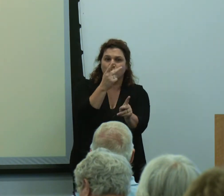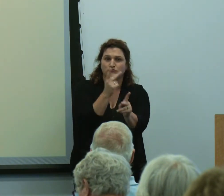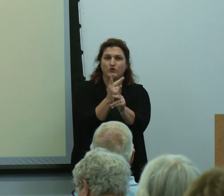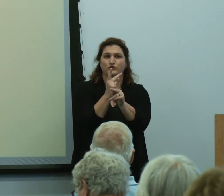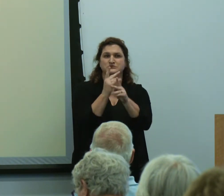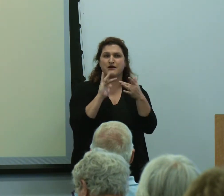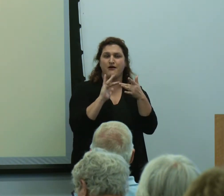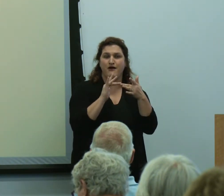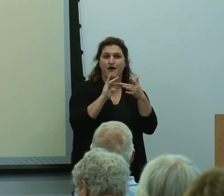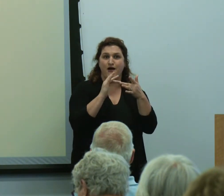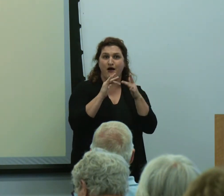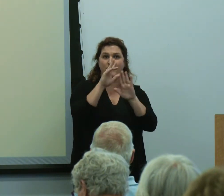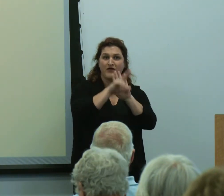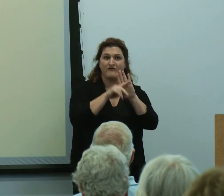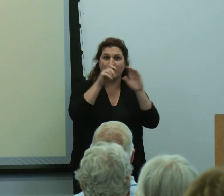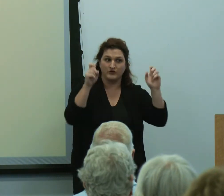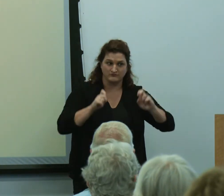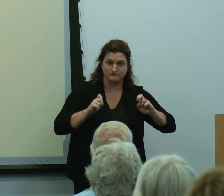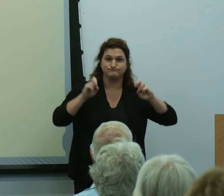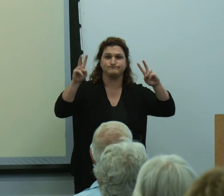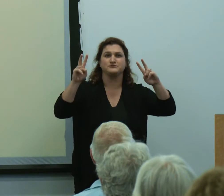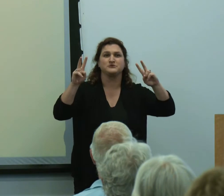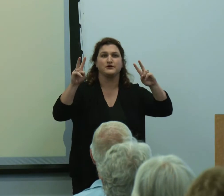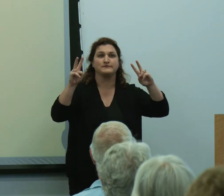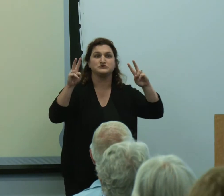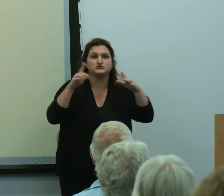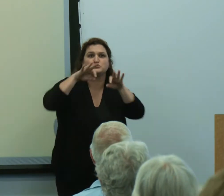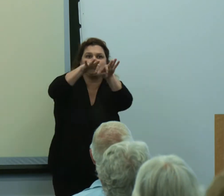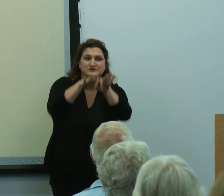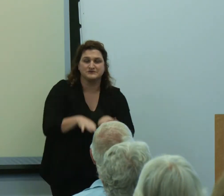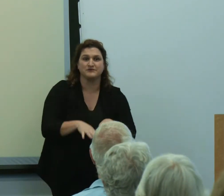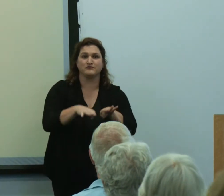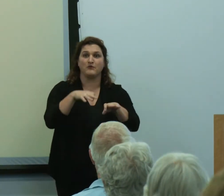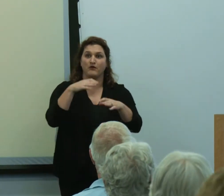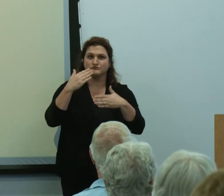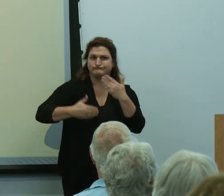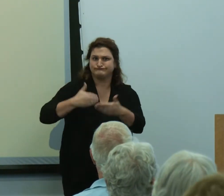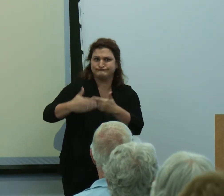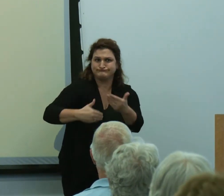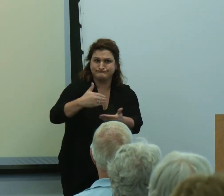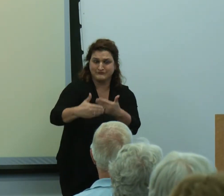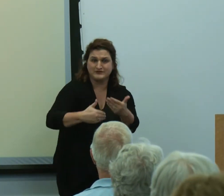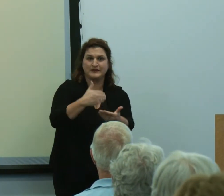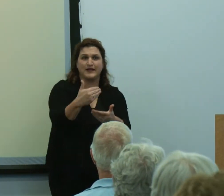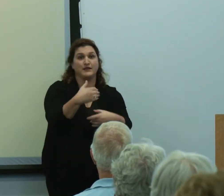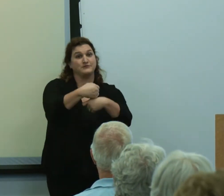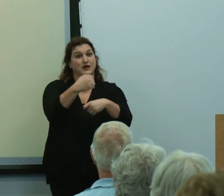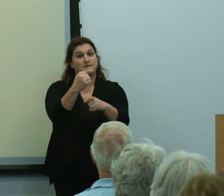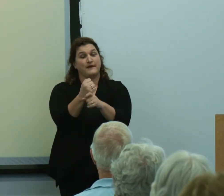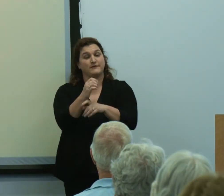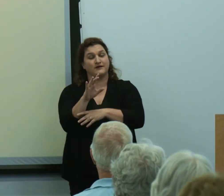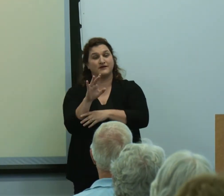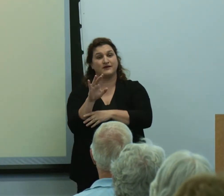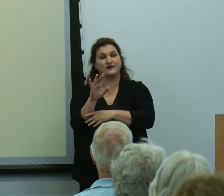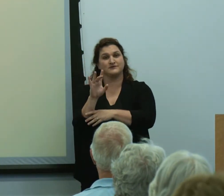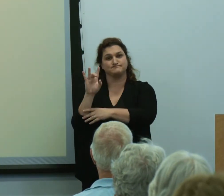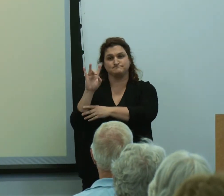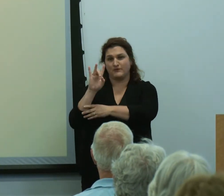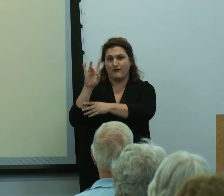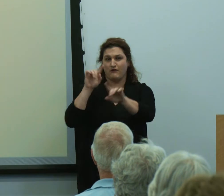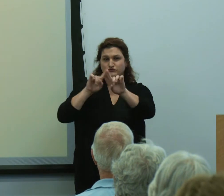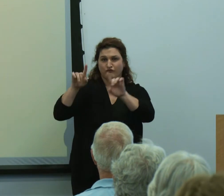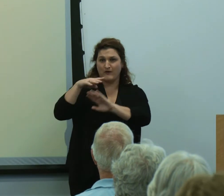the committee hosted 8 map-making sessions to create community maps which were submitted to the Redistricting